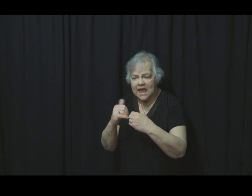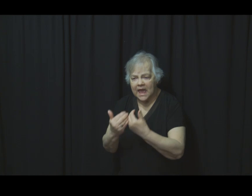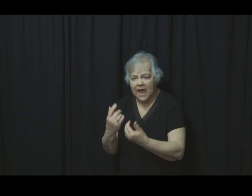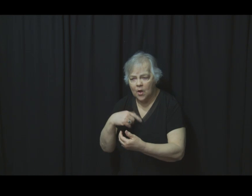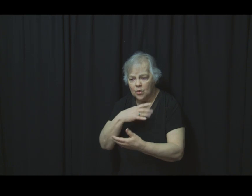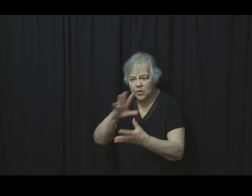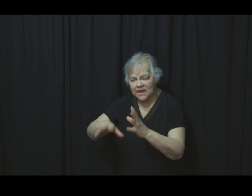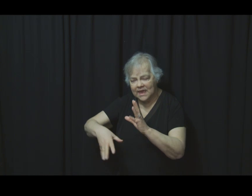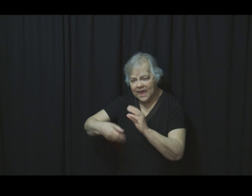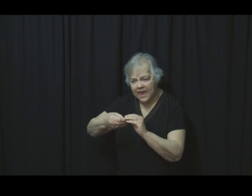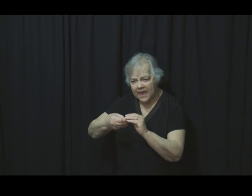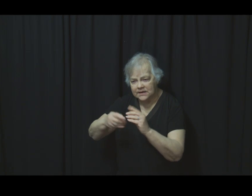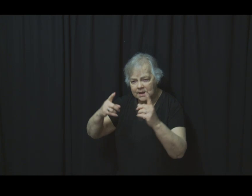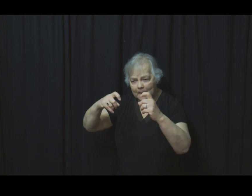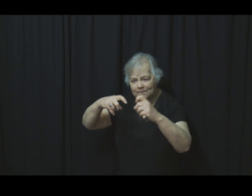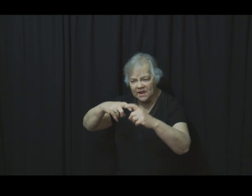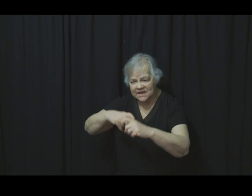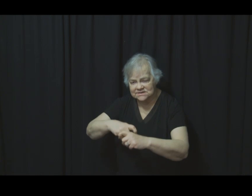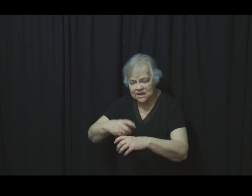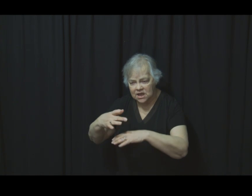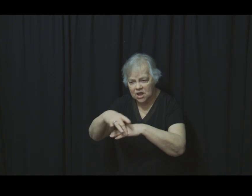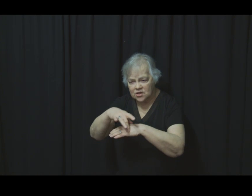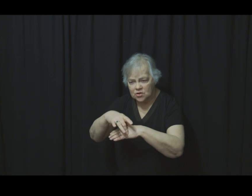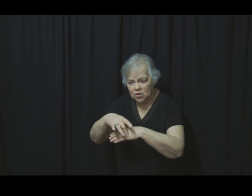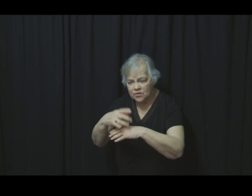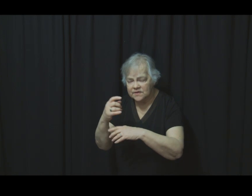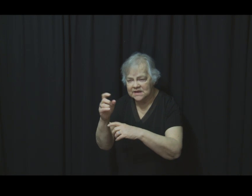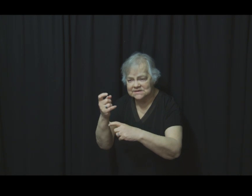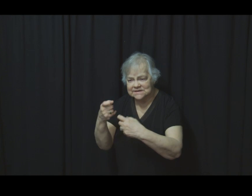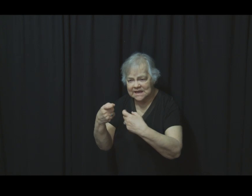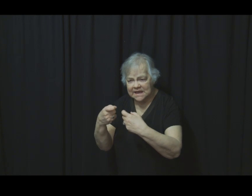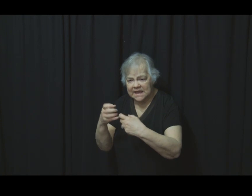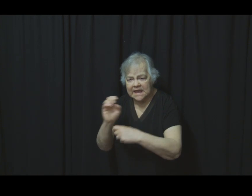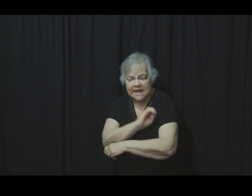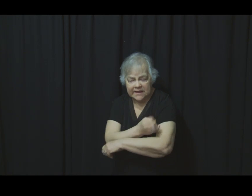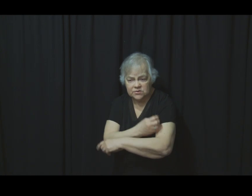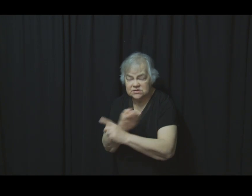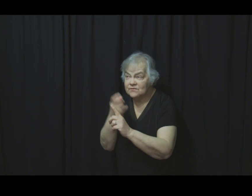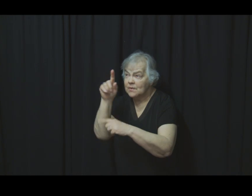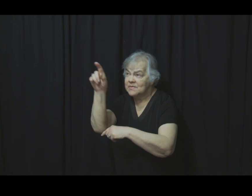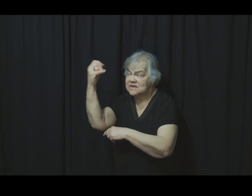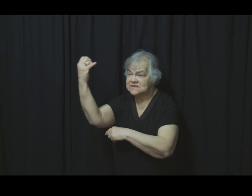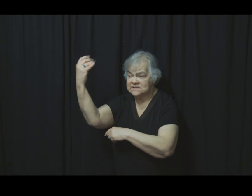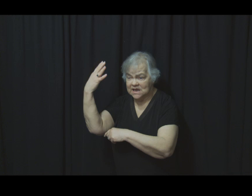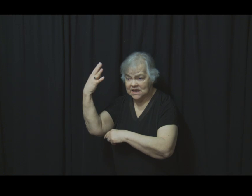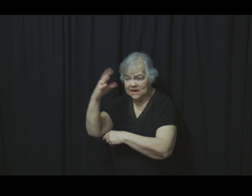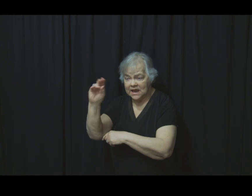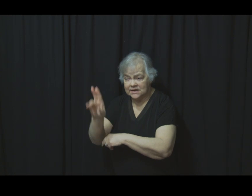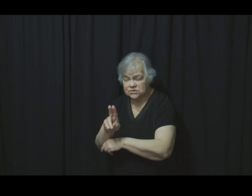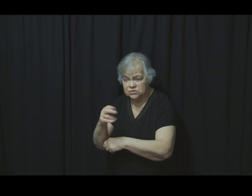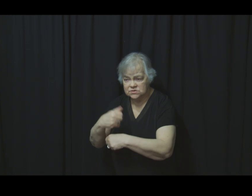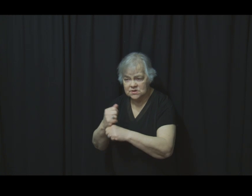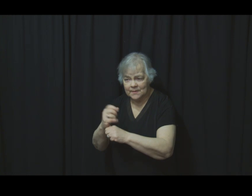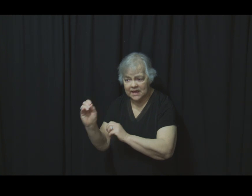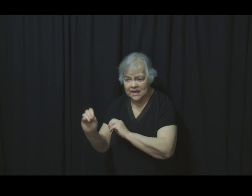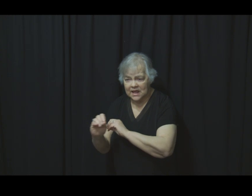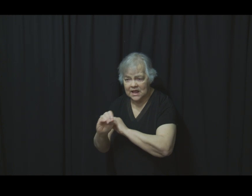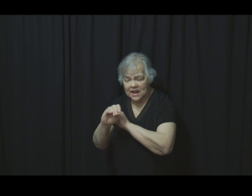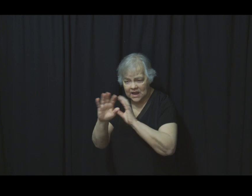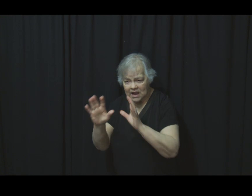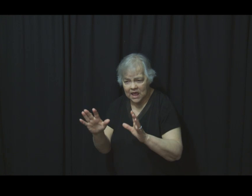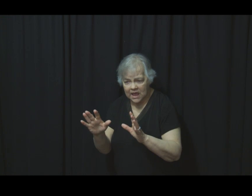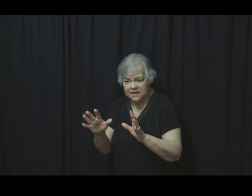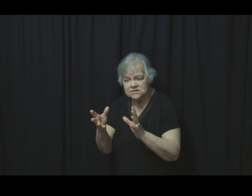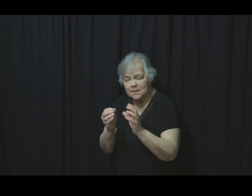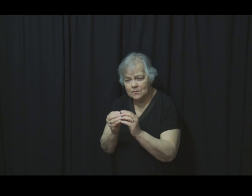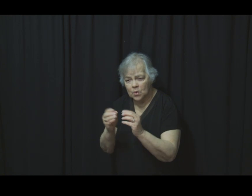add complexity. The Earth is getting energy from the sun all the time, and that energy is used to make life forms somewhat more